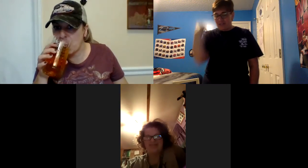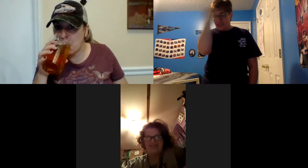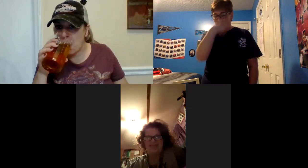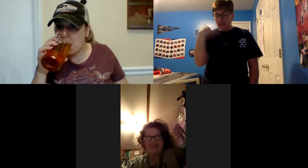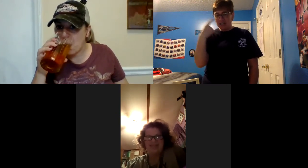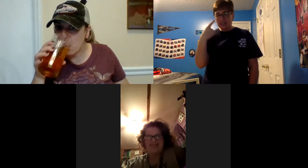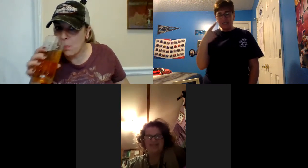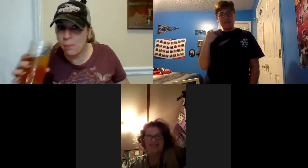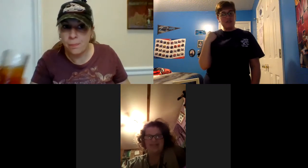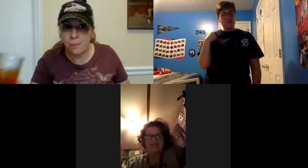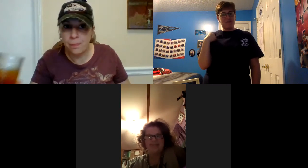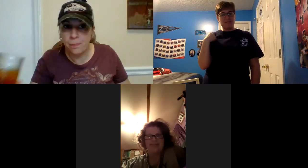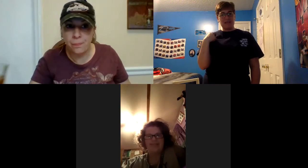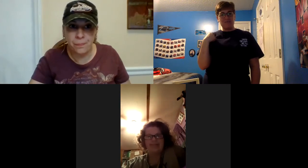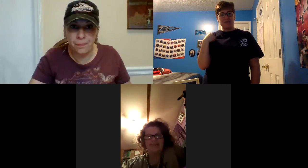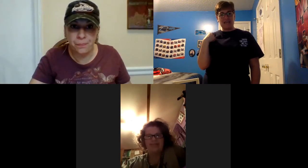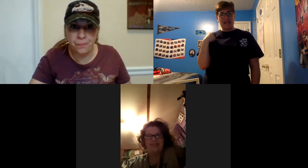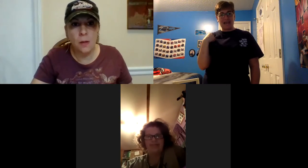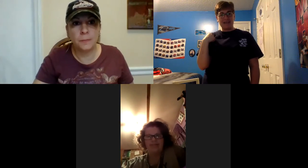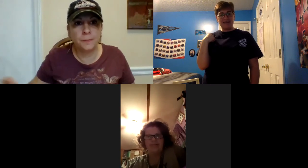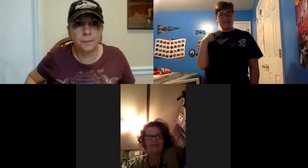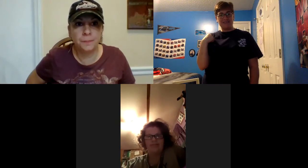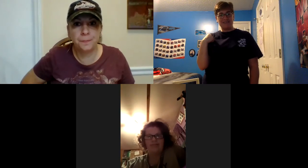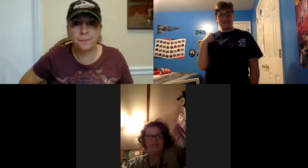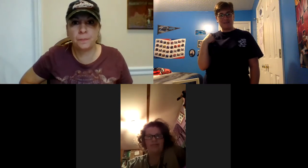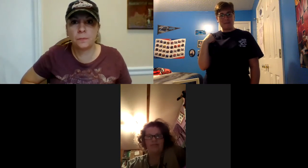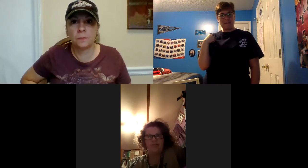So when she looks, and then do you remember the sign for sad?